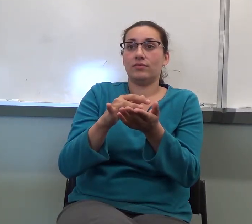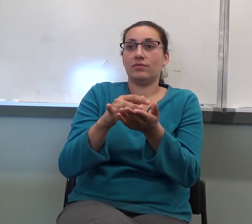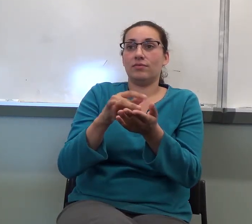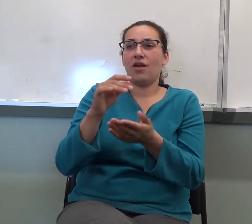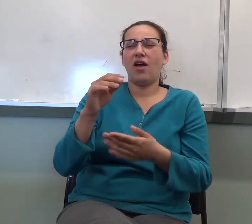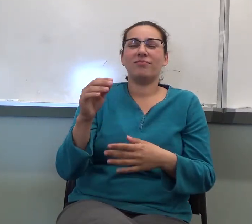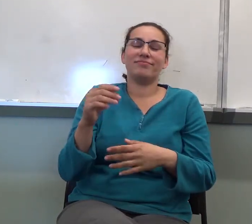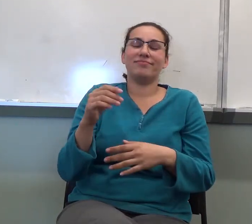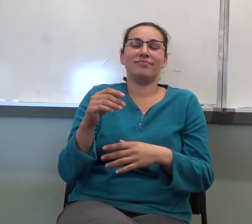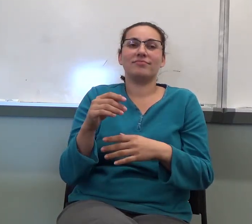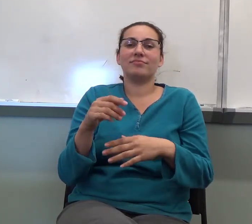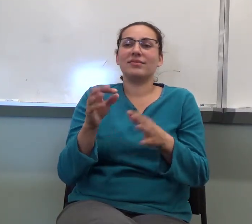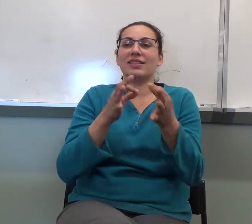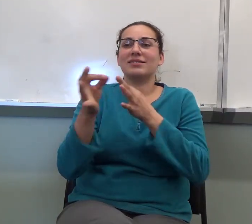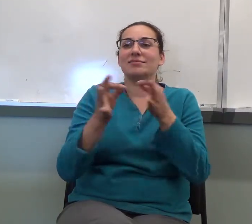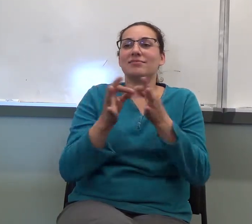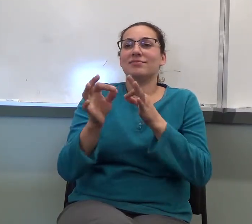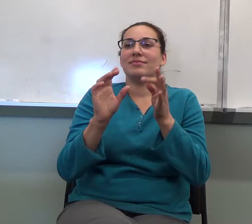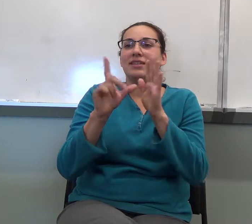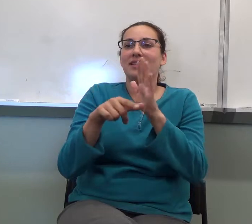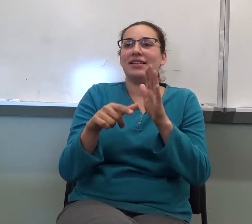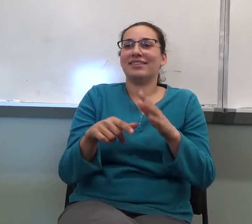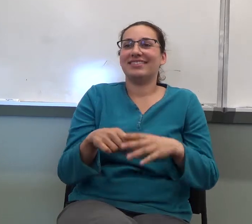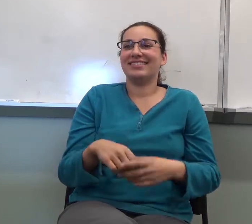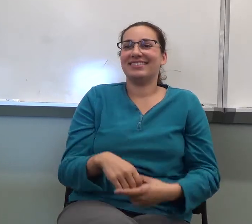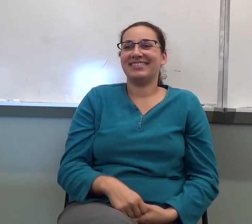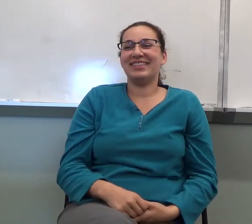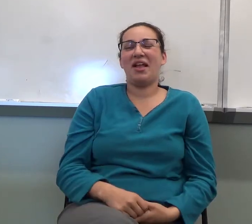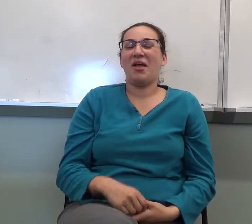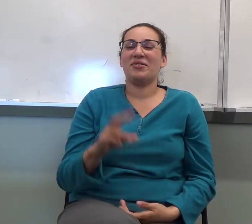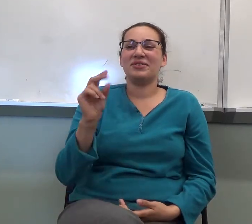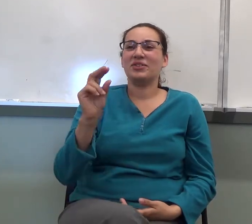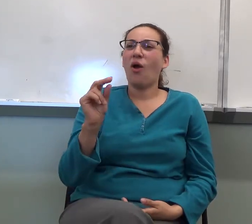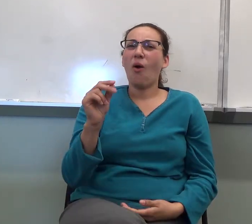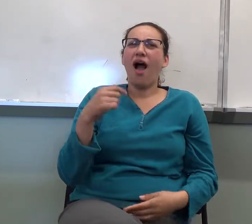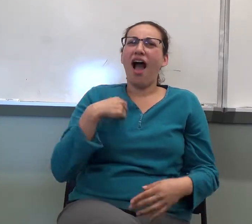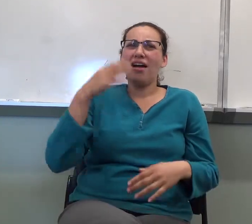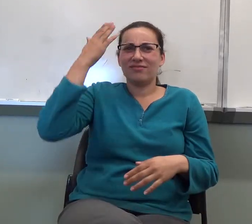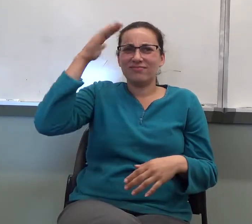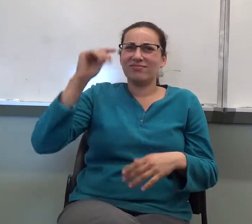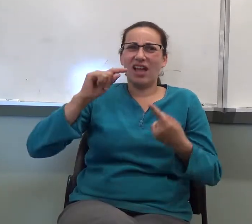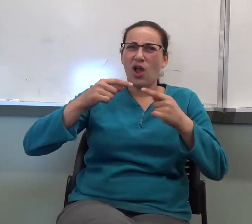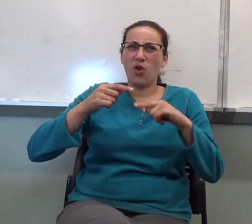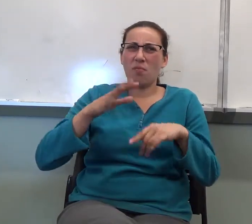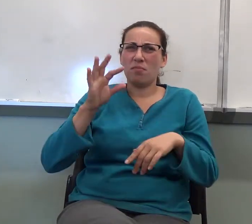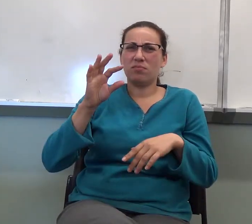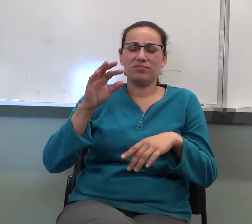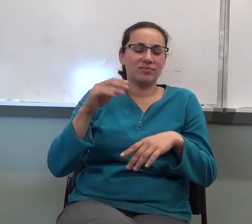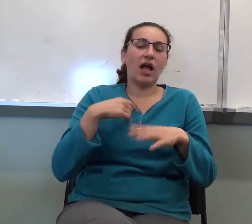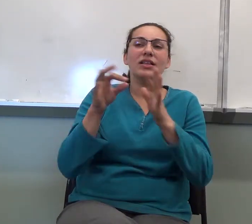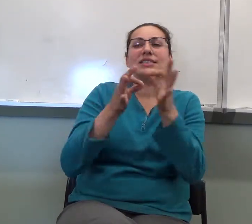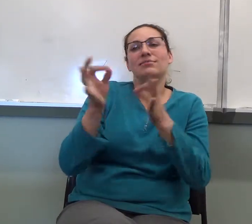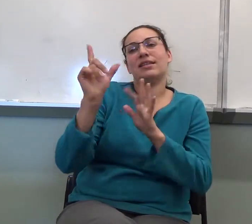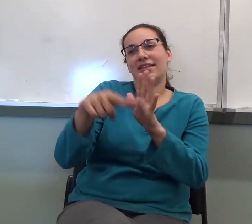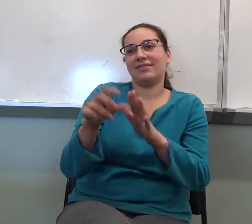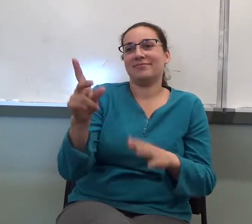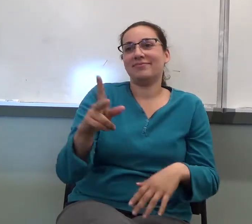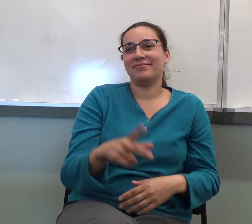decagrams. That would be 10 grams. Then you go to hectograms, which would be 100